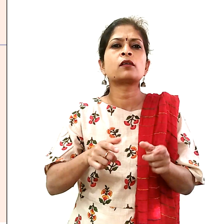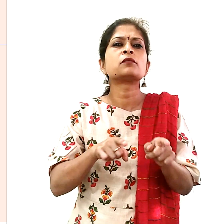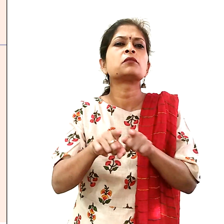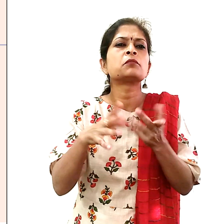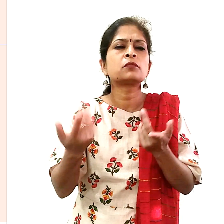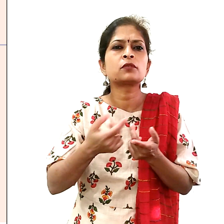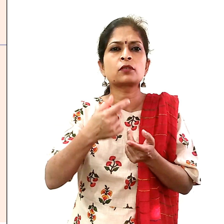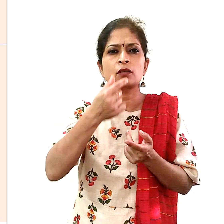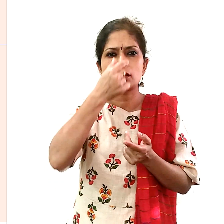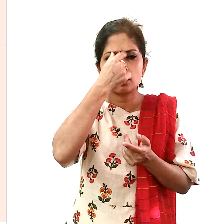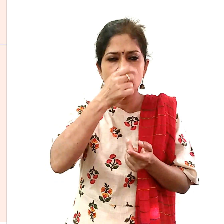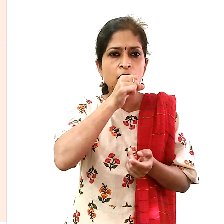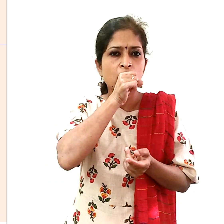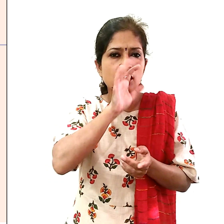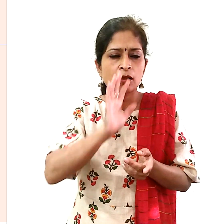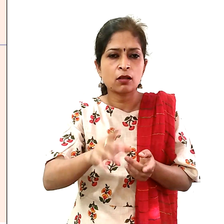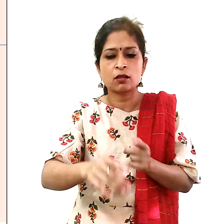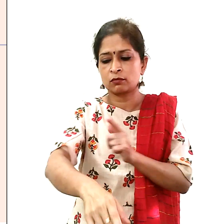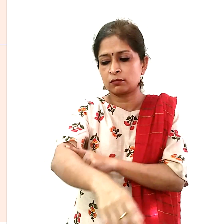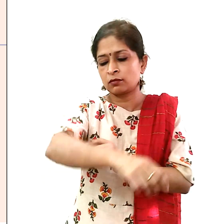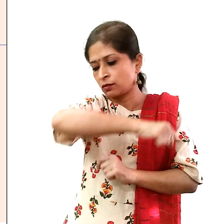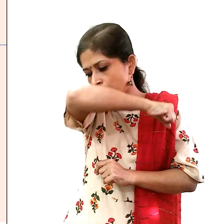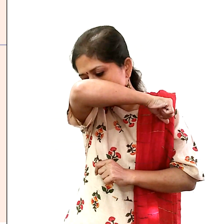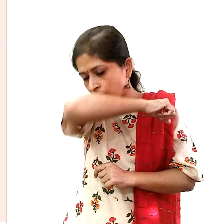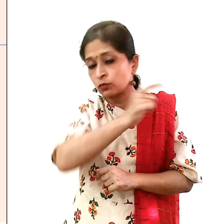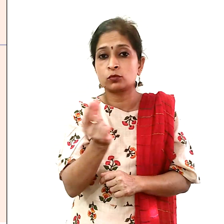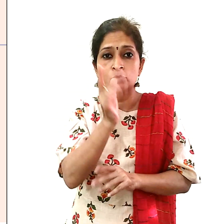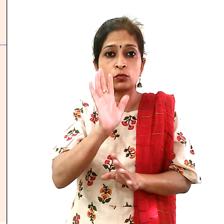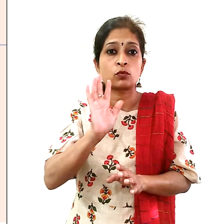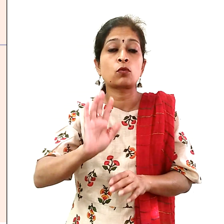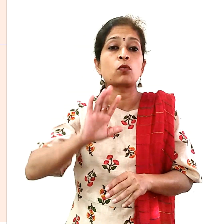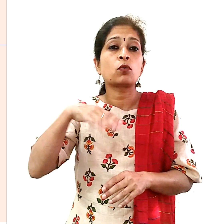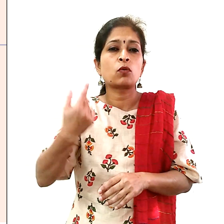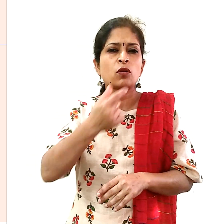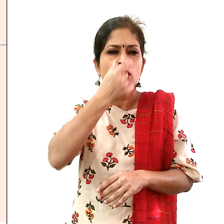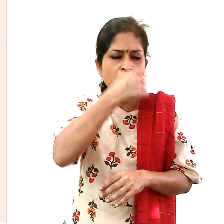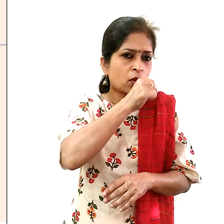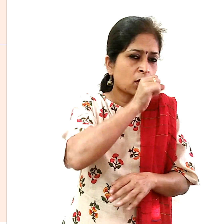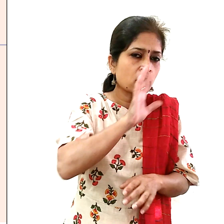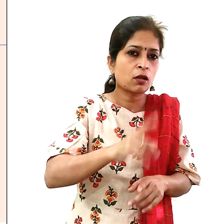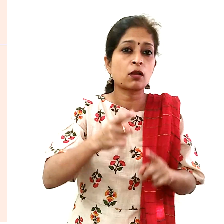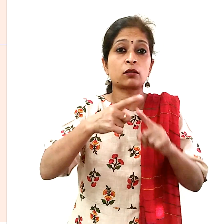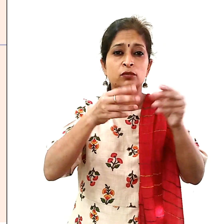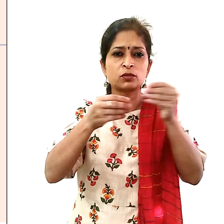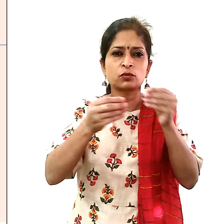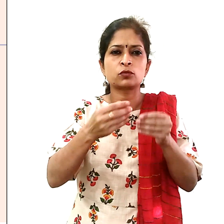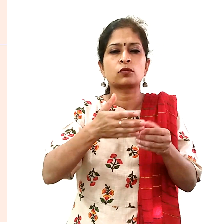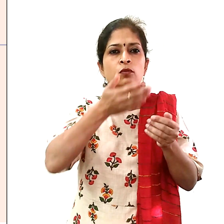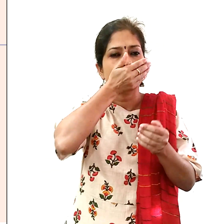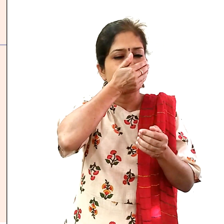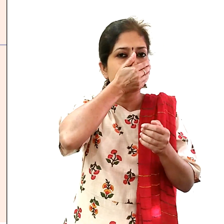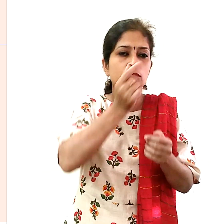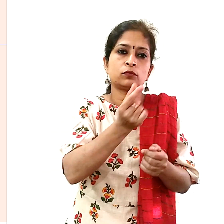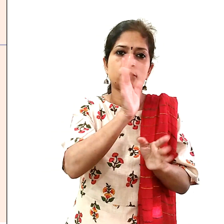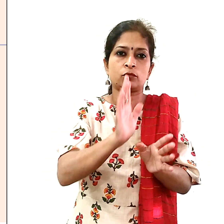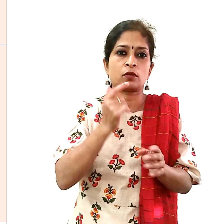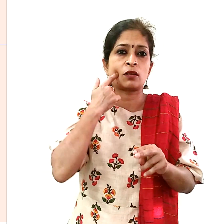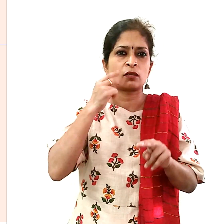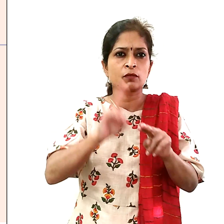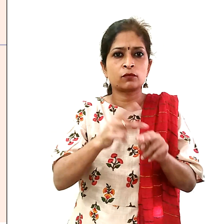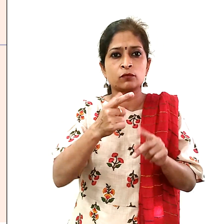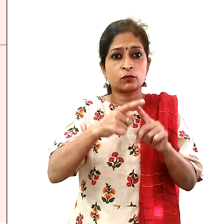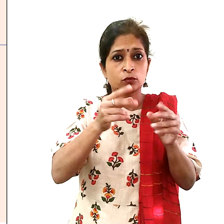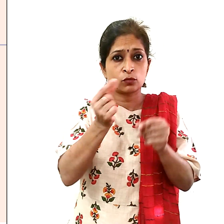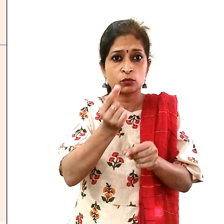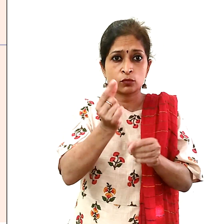your bent elbow or tissue when you cough or sneeze. Then dispose of the used tissue immediately. Stay